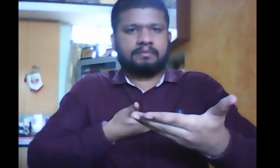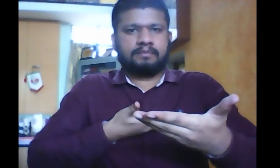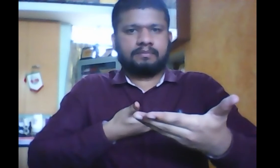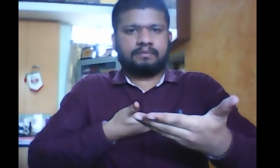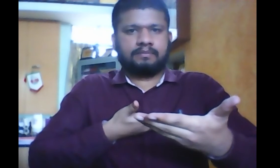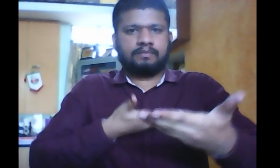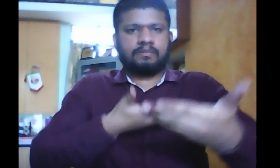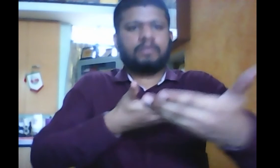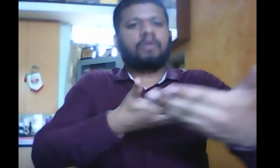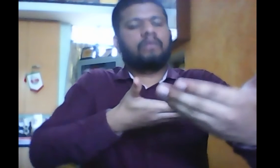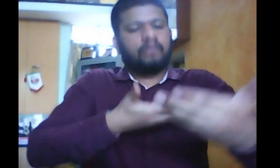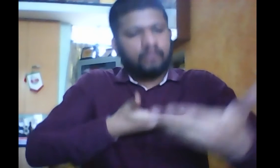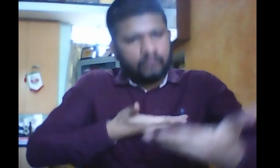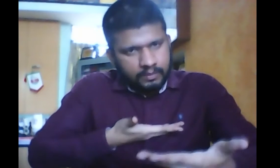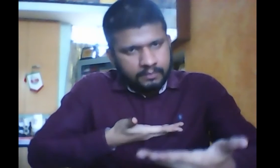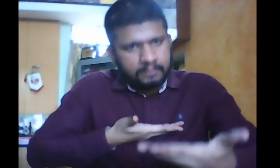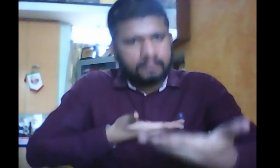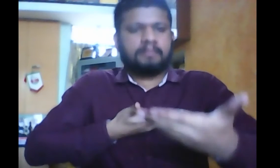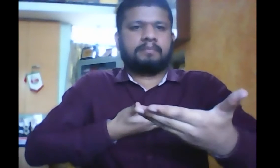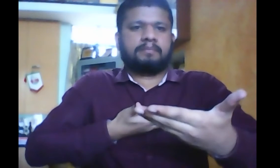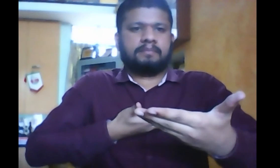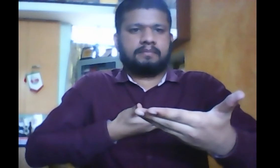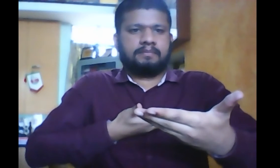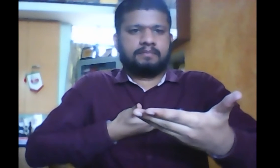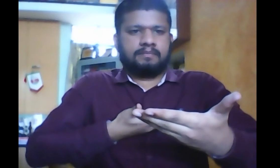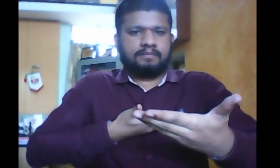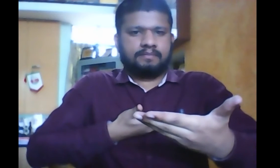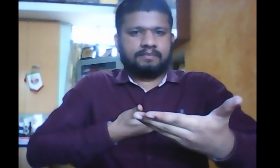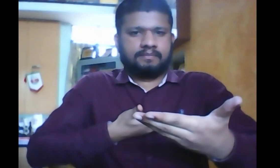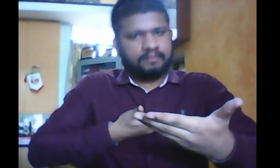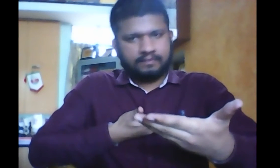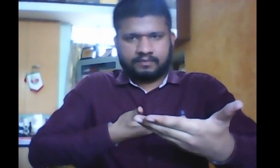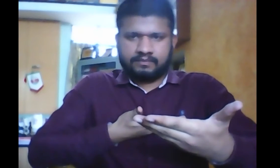Welcome. It means you're inviting someone and welcoming them. Welcome.